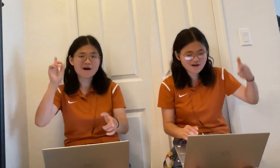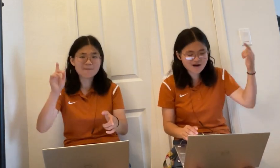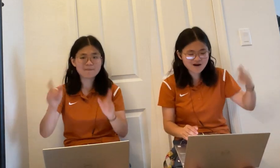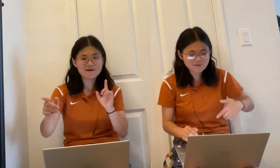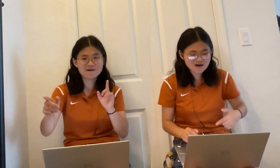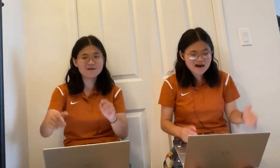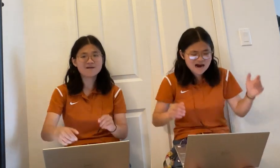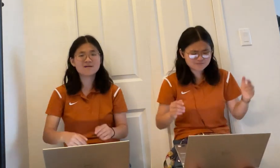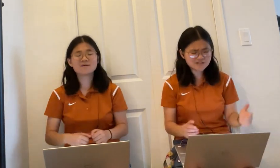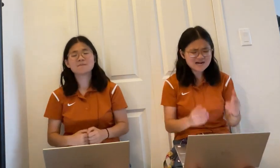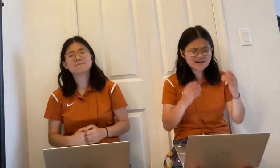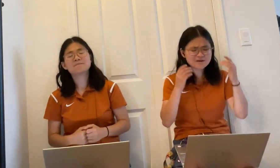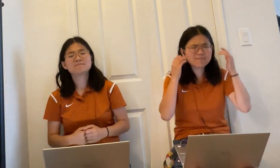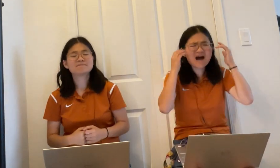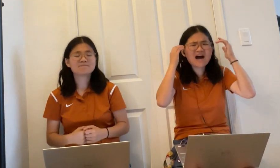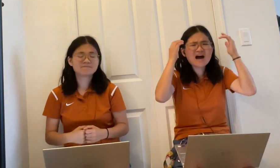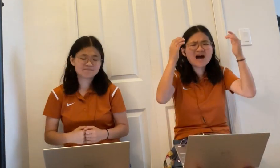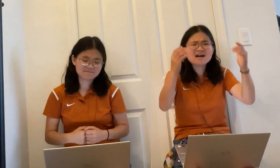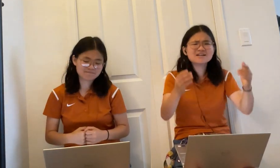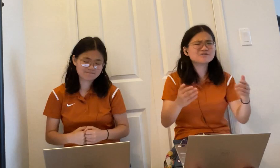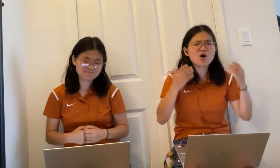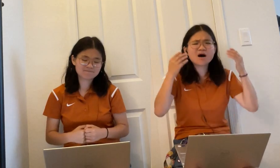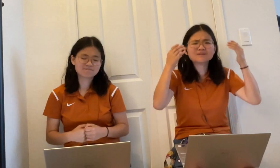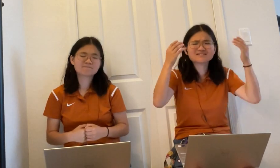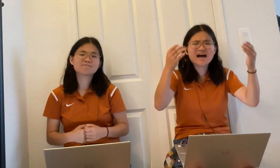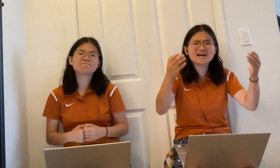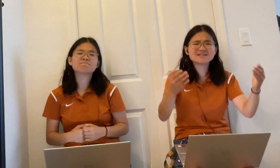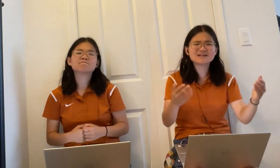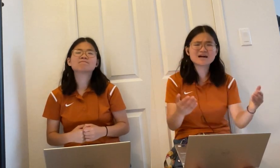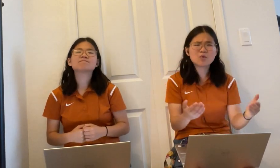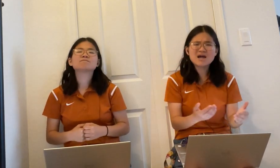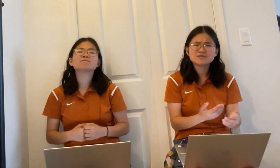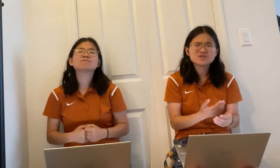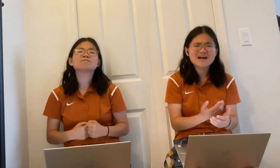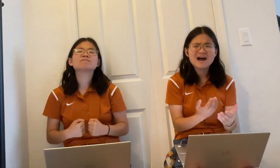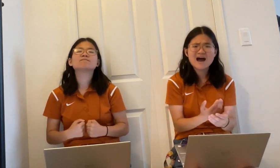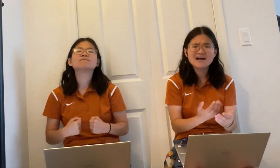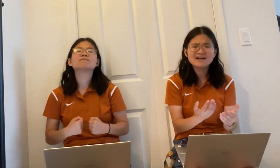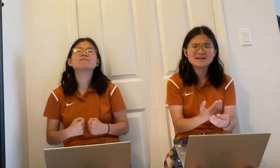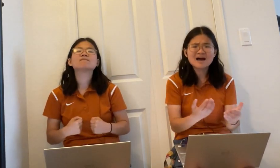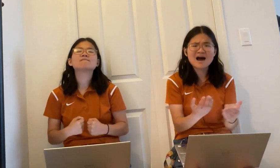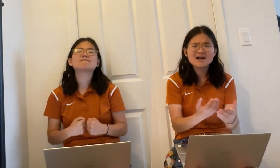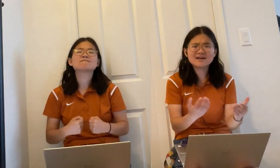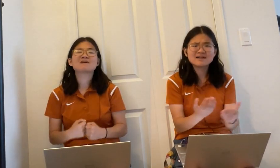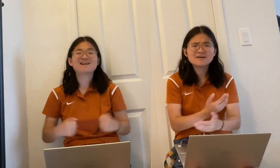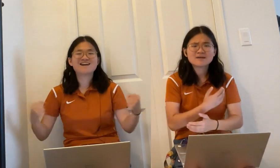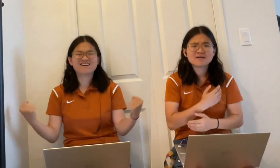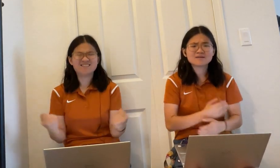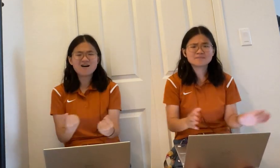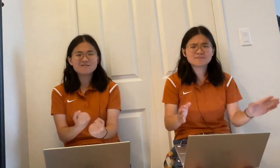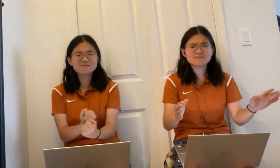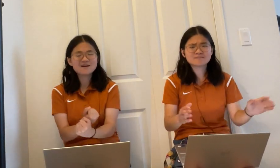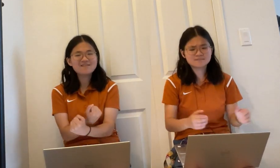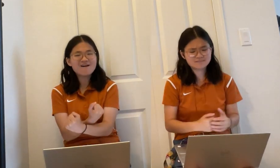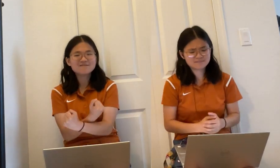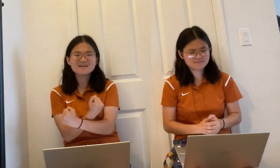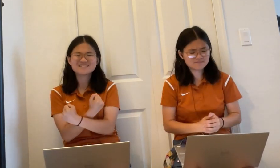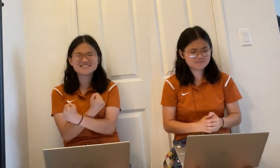up. Reading your mind, you know I'm a psychic. Why you try to hide it, hide it? Love me, say